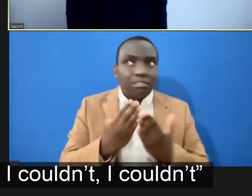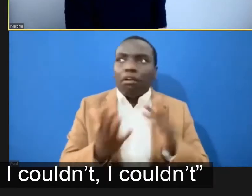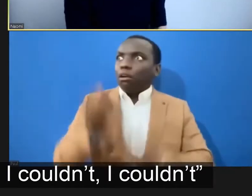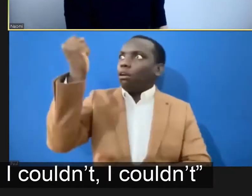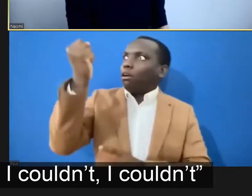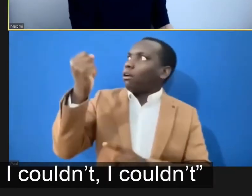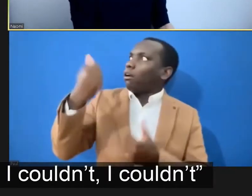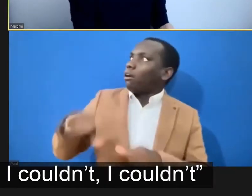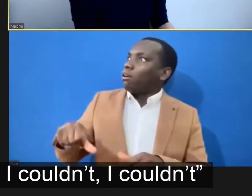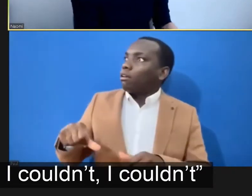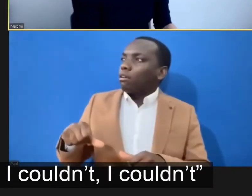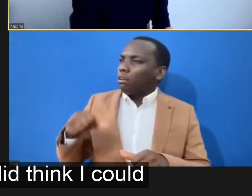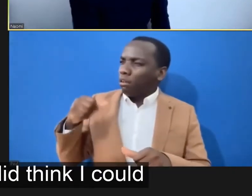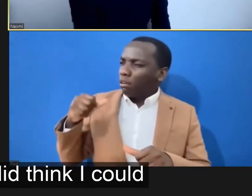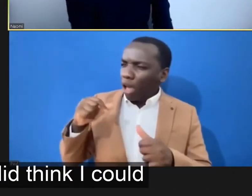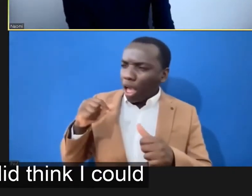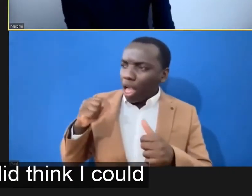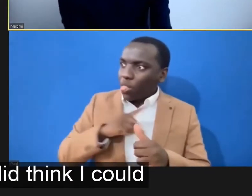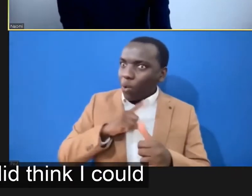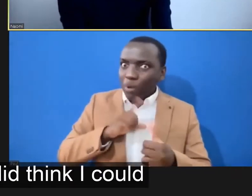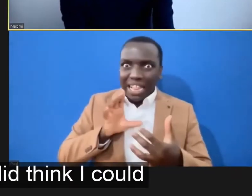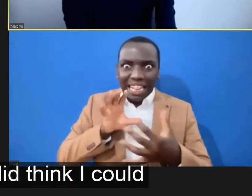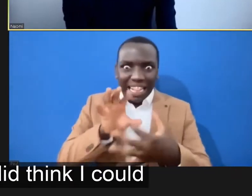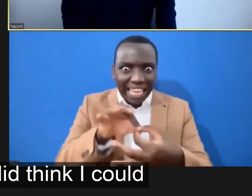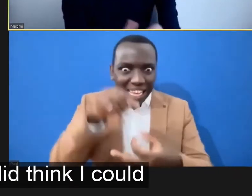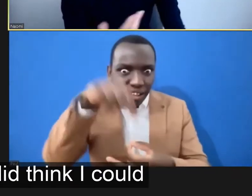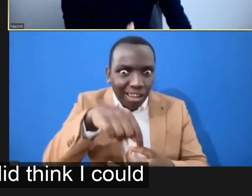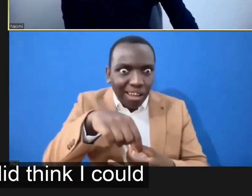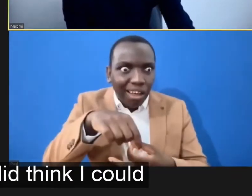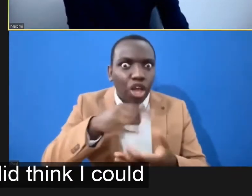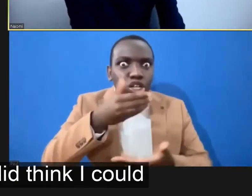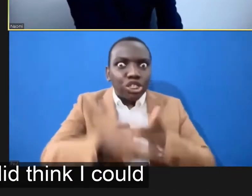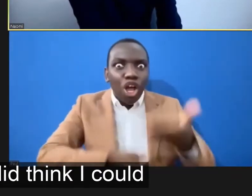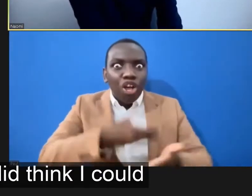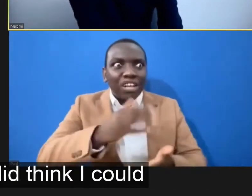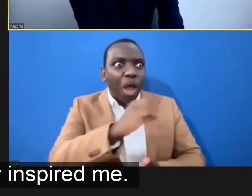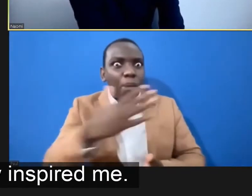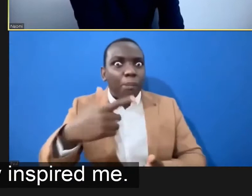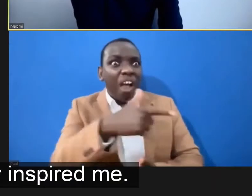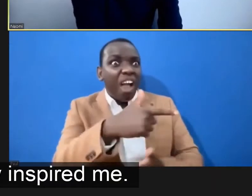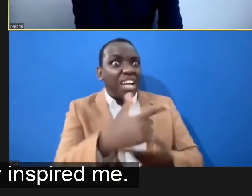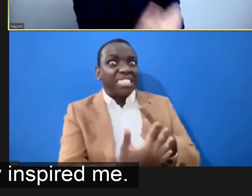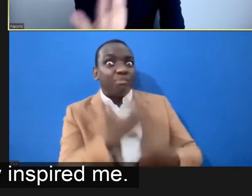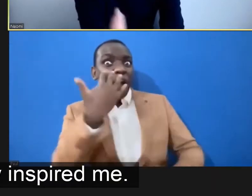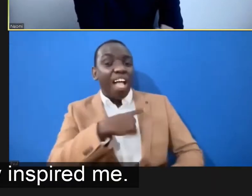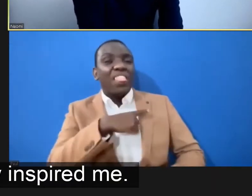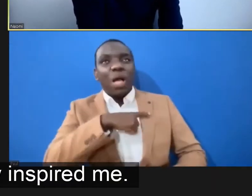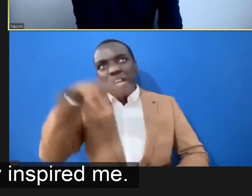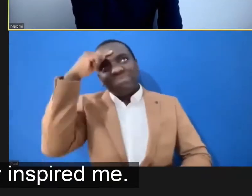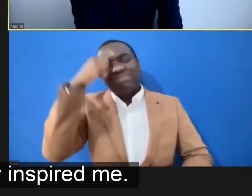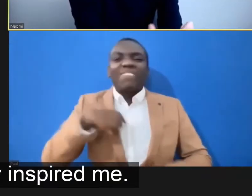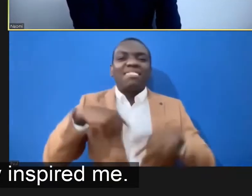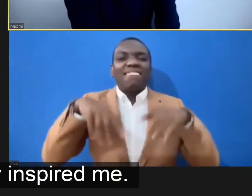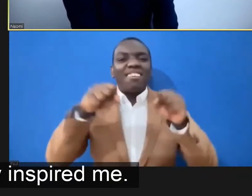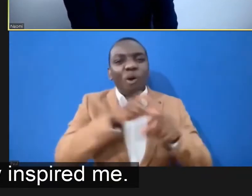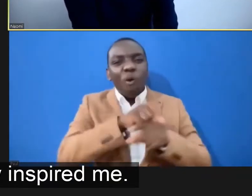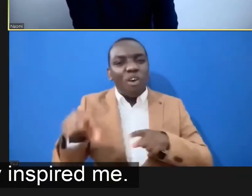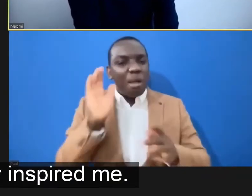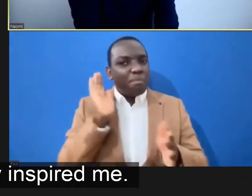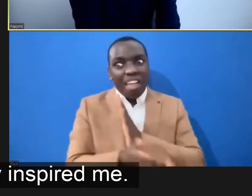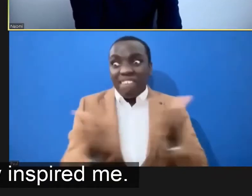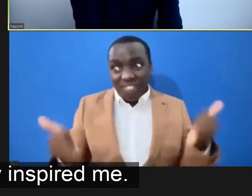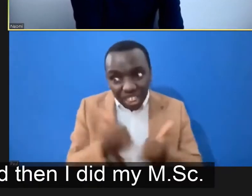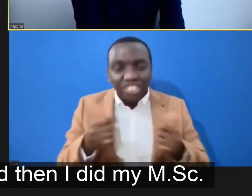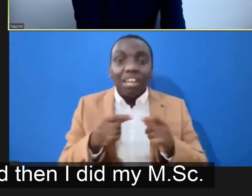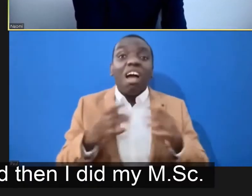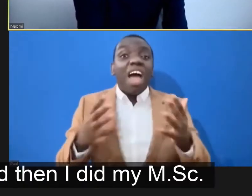I was saying I couldn't. And then suddenly I did think I could. Obama's story really inspired